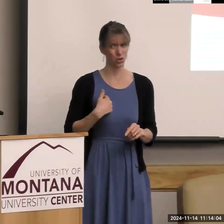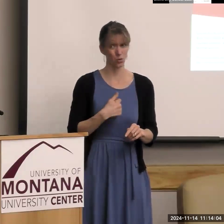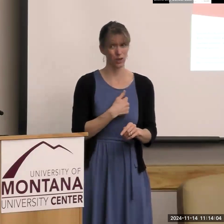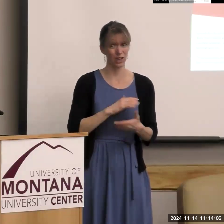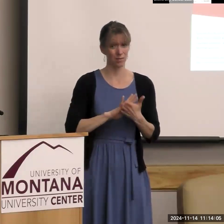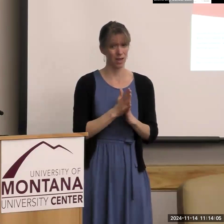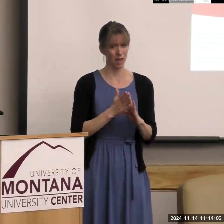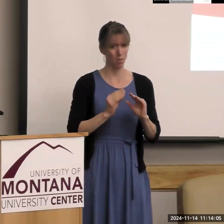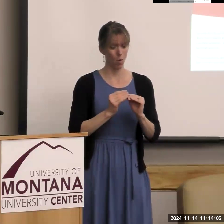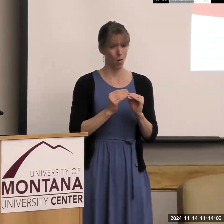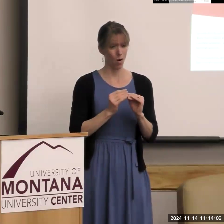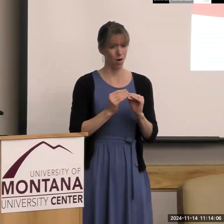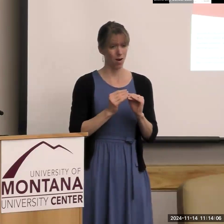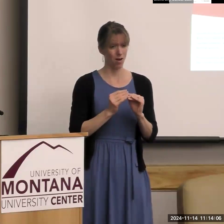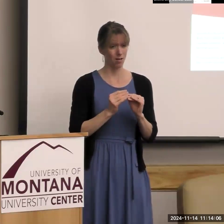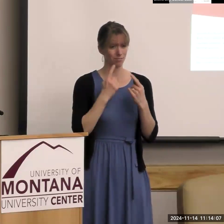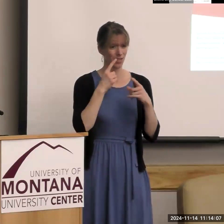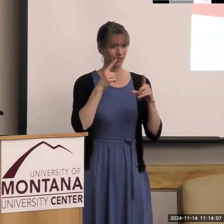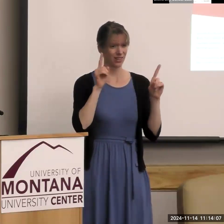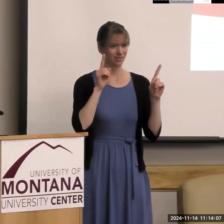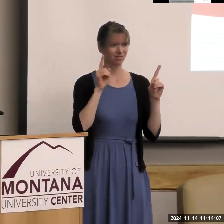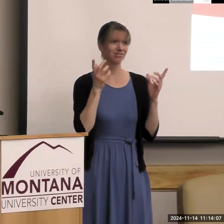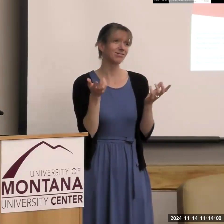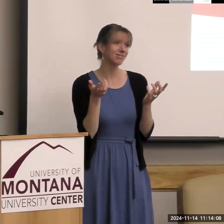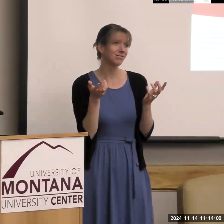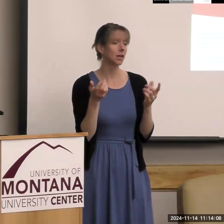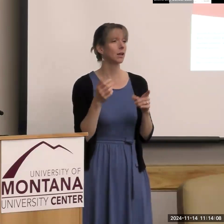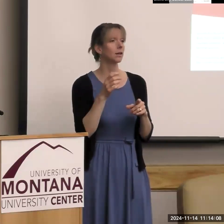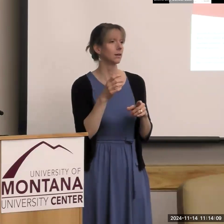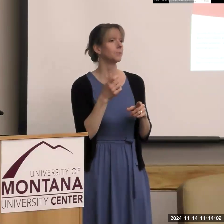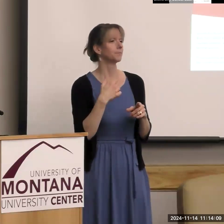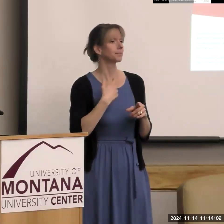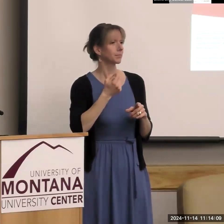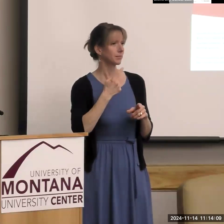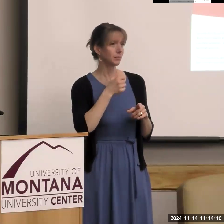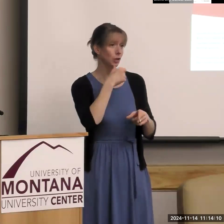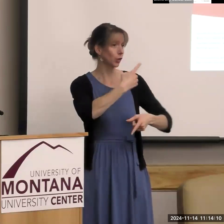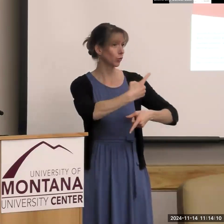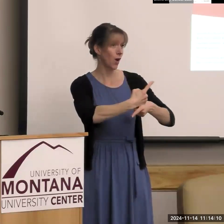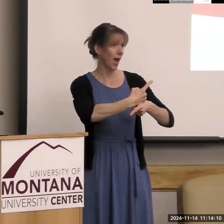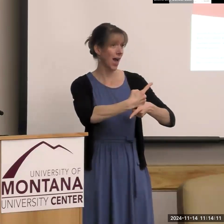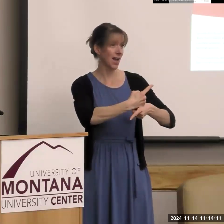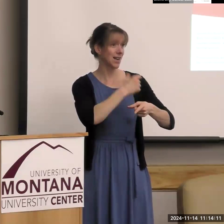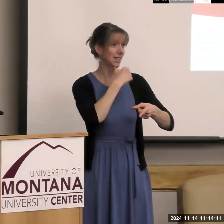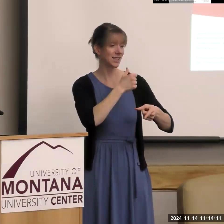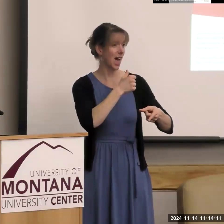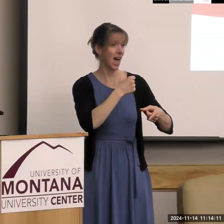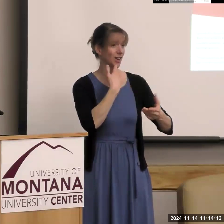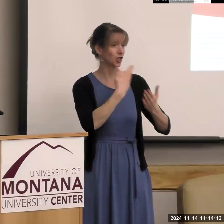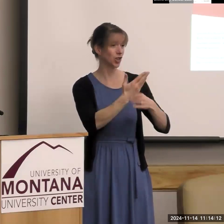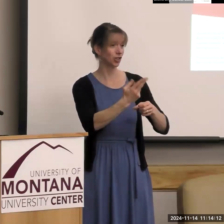it more efficient and I don't know. Yeah, I will tell you, it's not efficient. It's not going to be efficient.